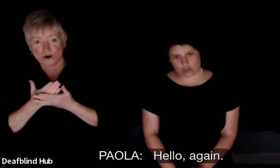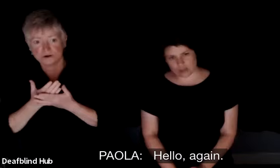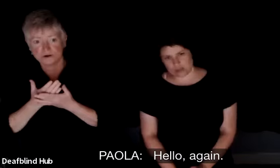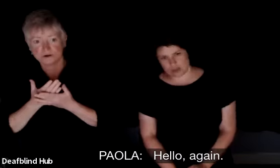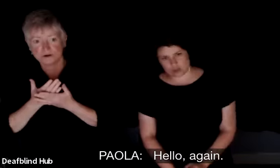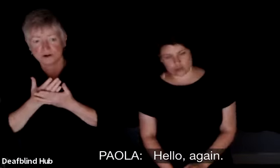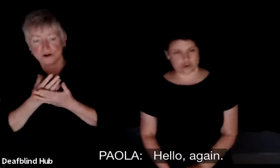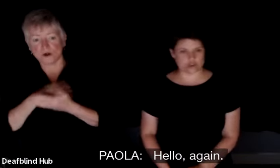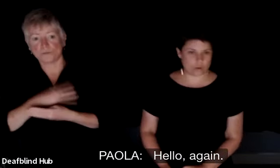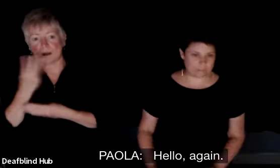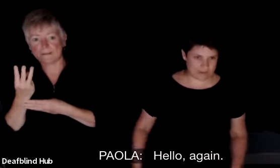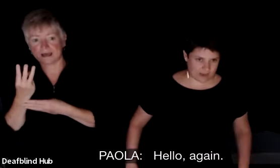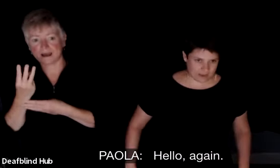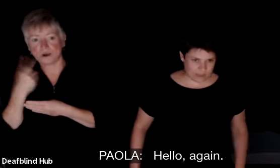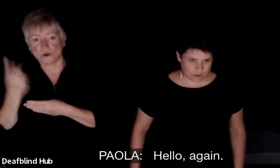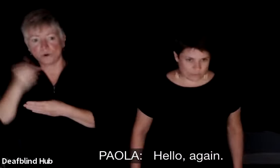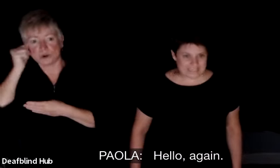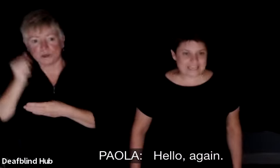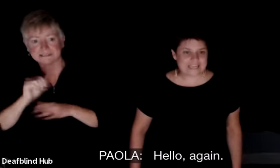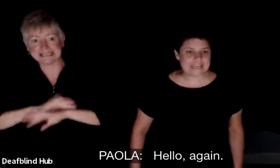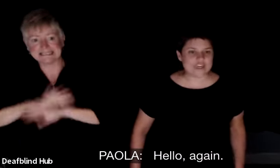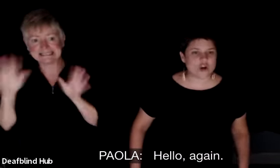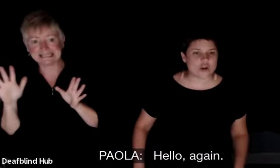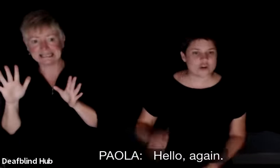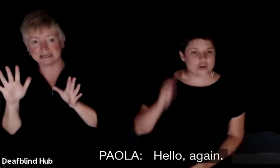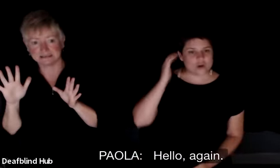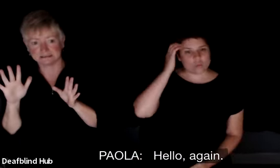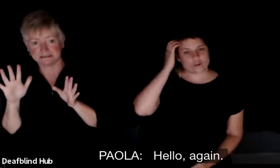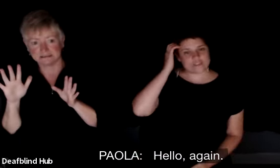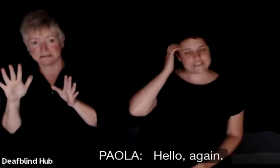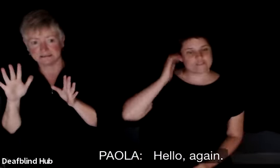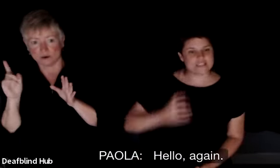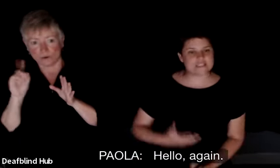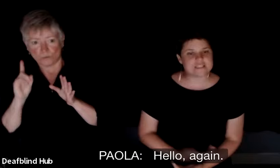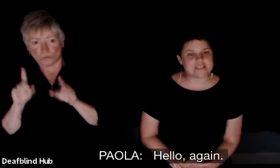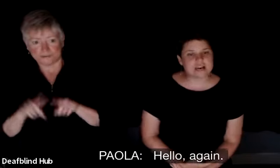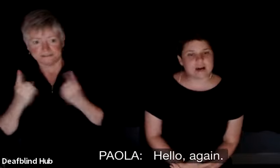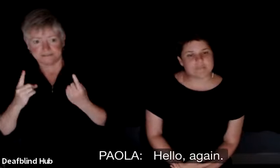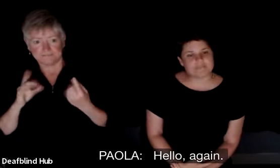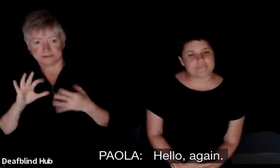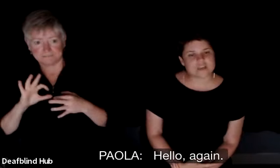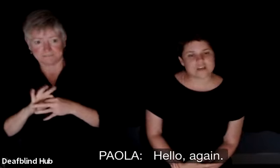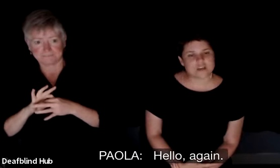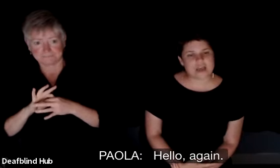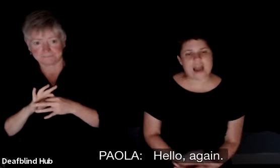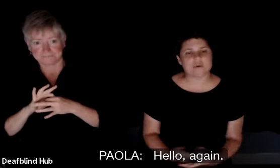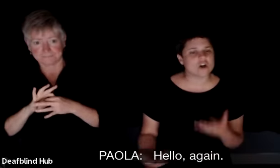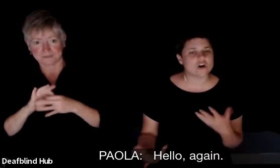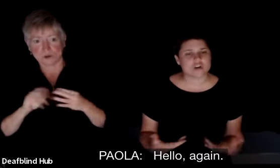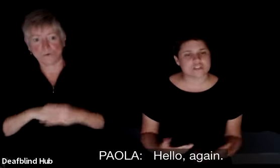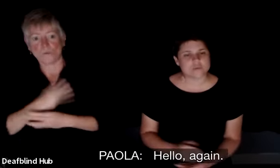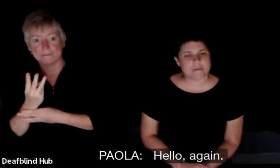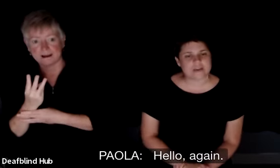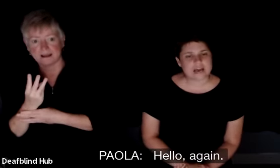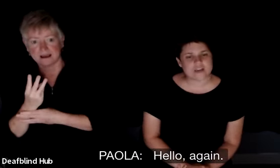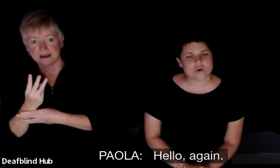know who's on the webinar and we clearly know what the different, how we log